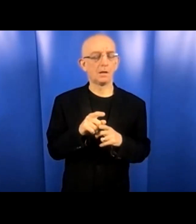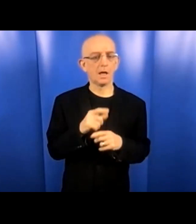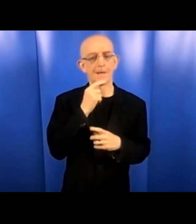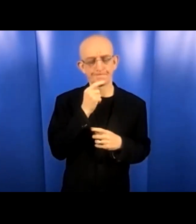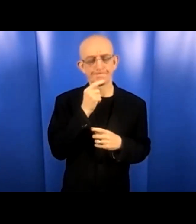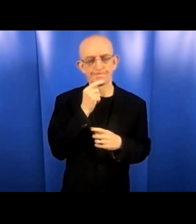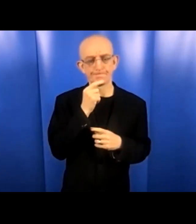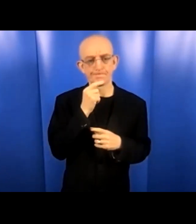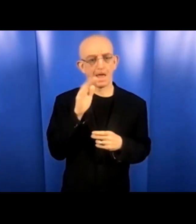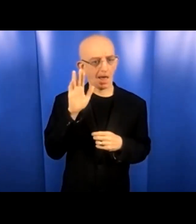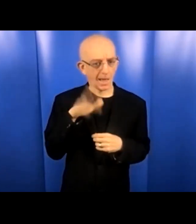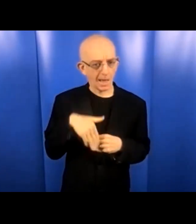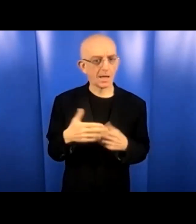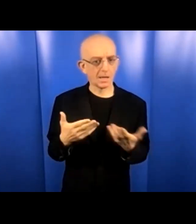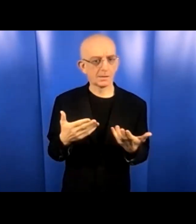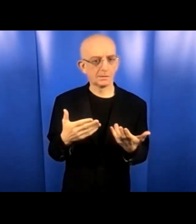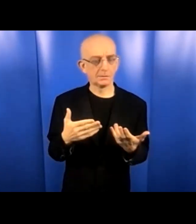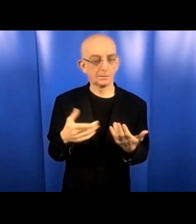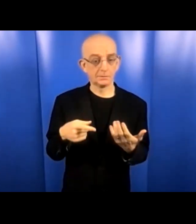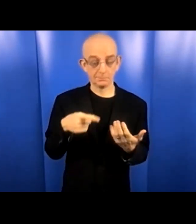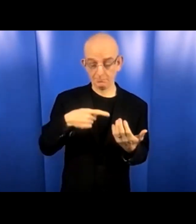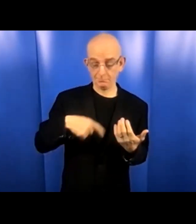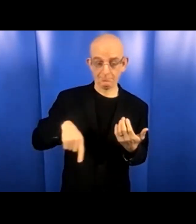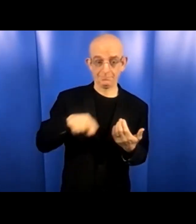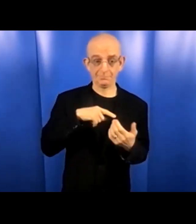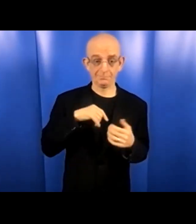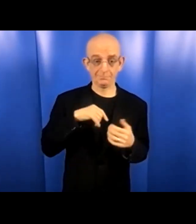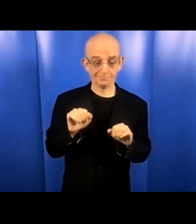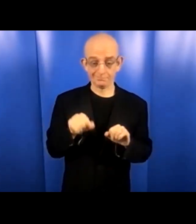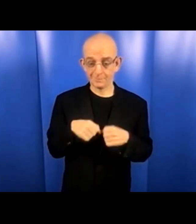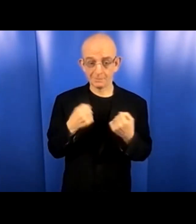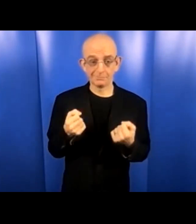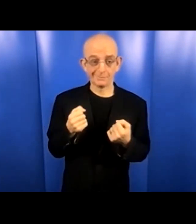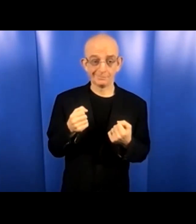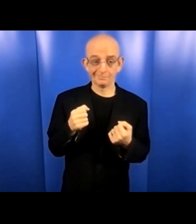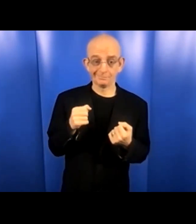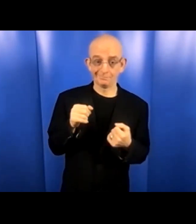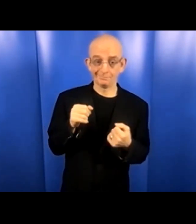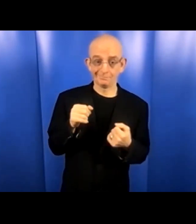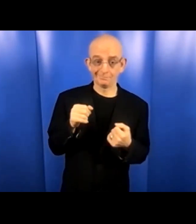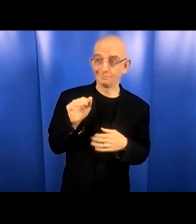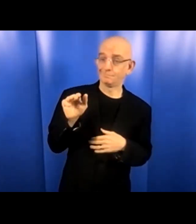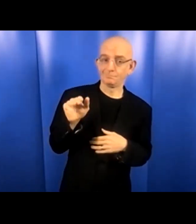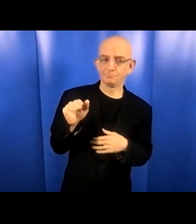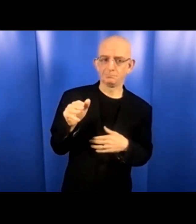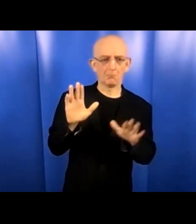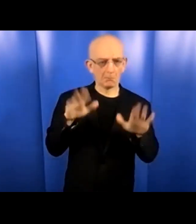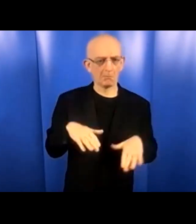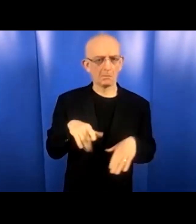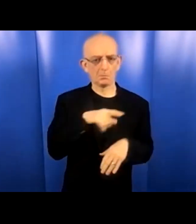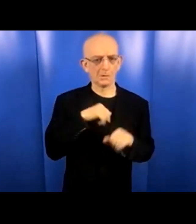go to the end, there may be an opportunity to meet in the middle. So we